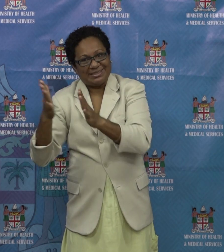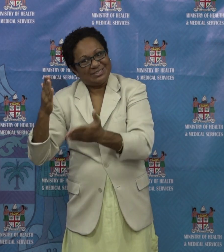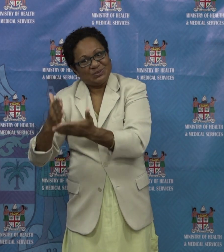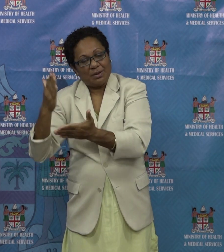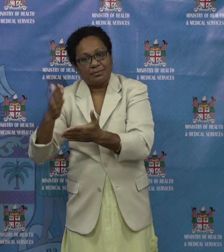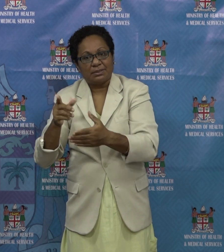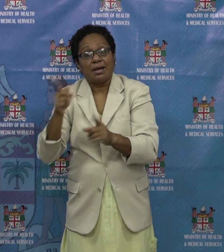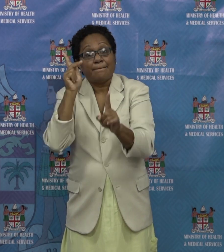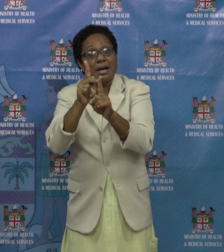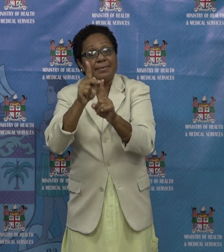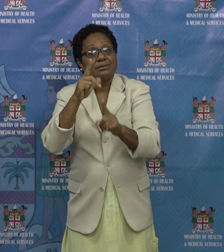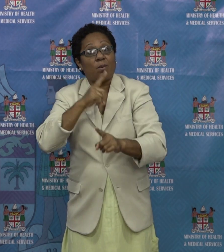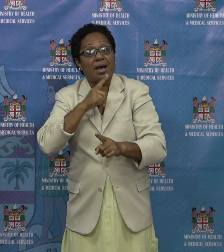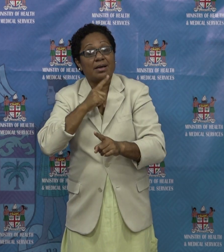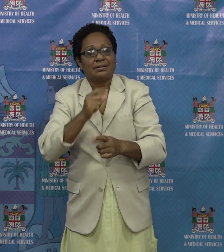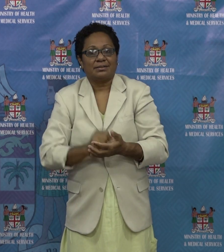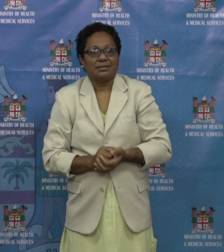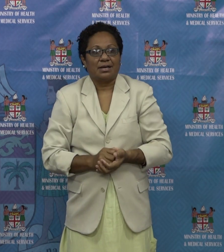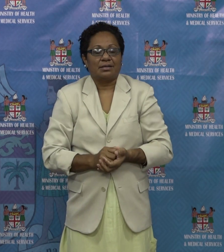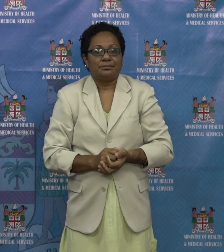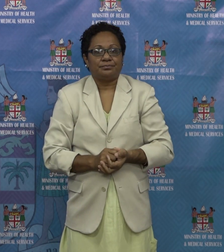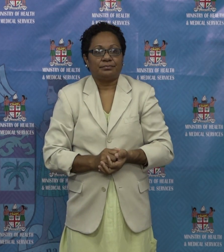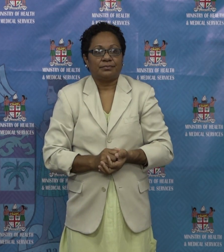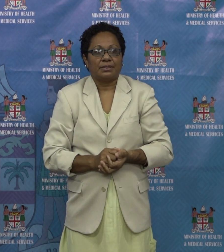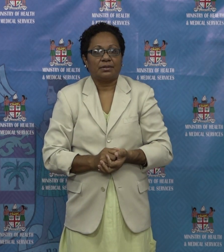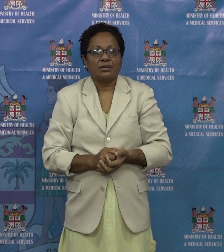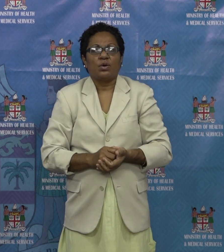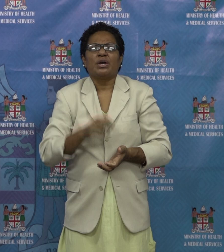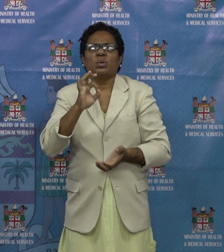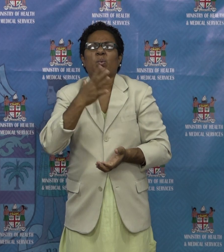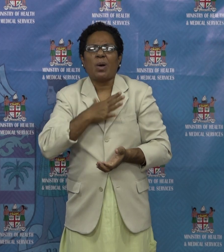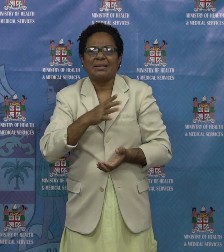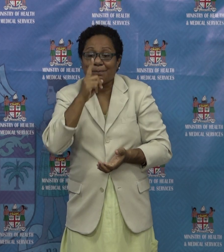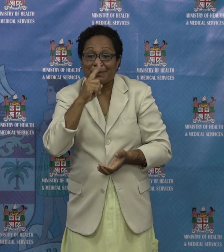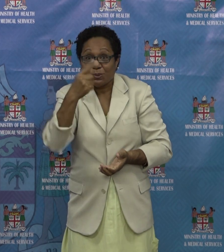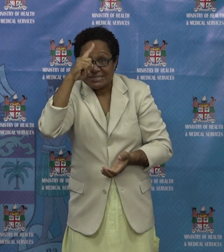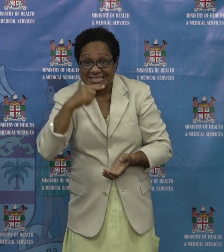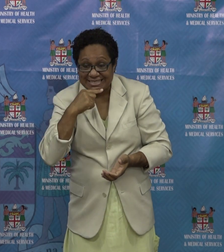to stop whatever case is out there from moving